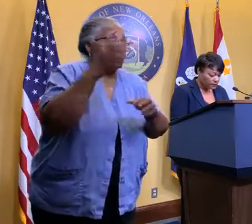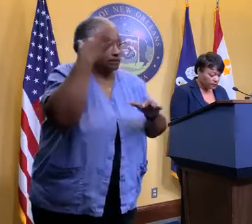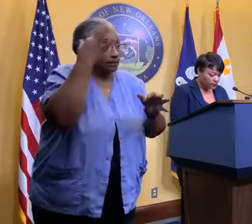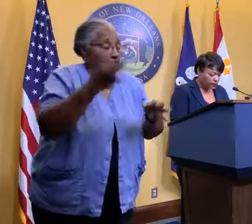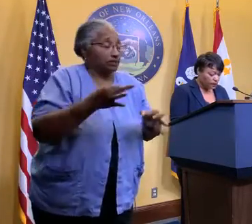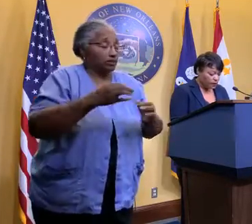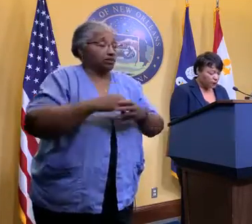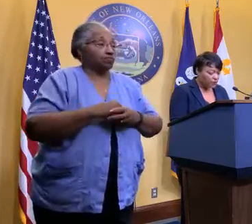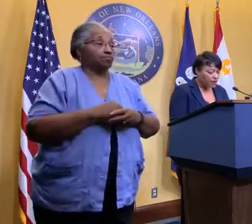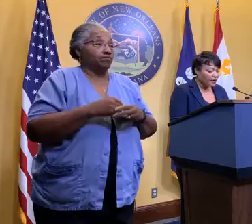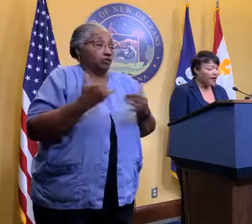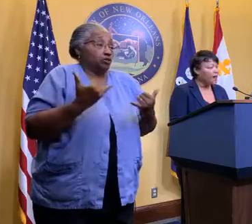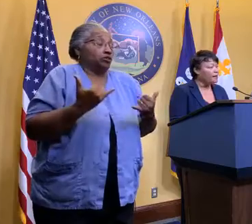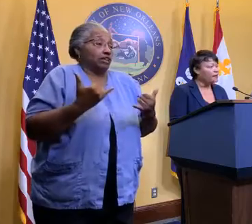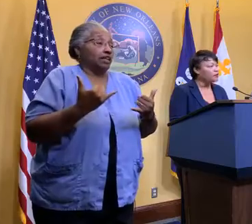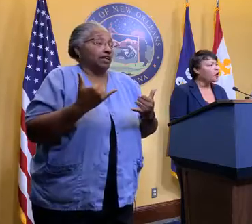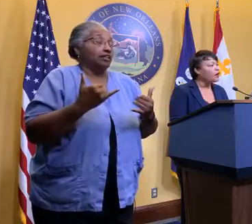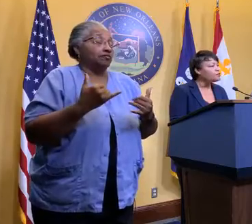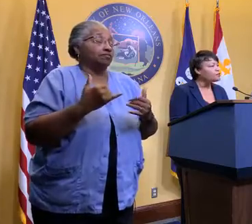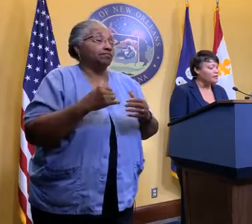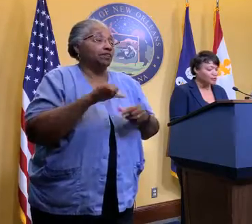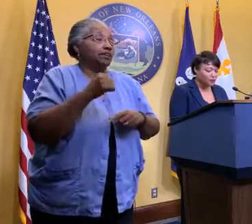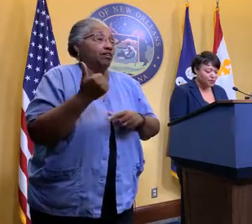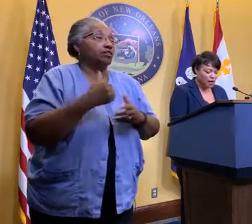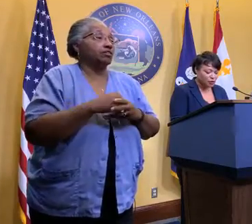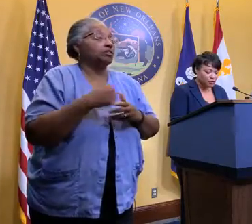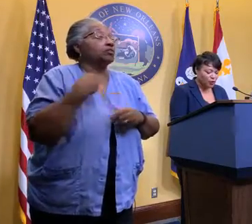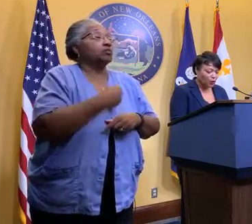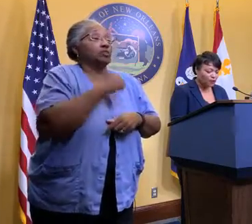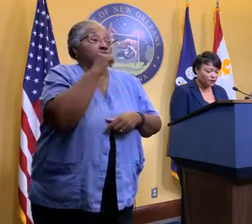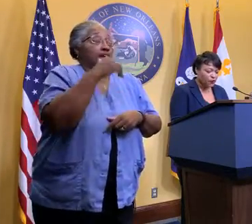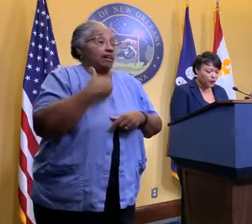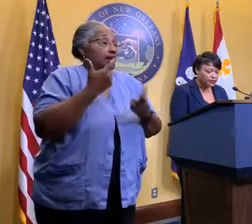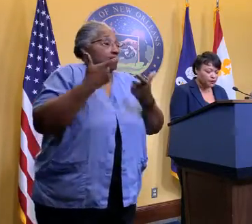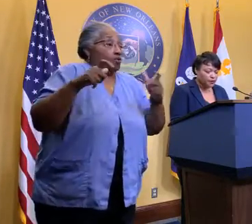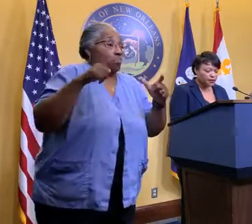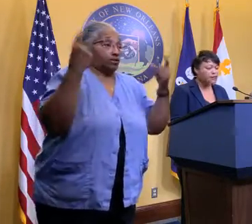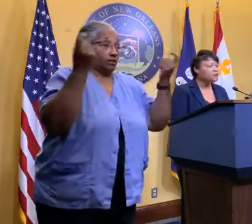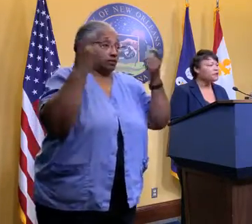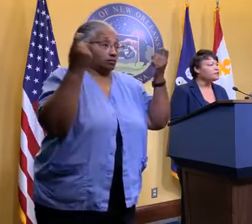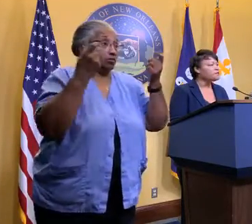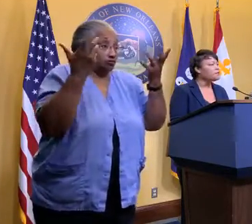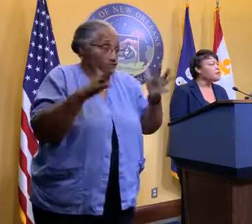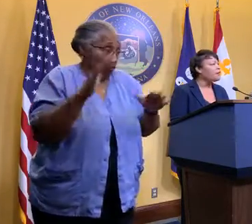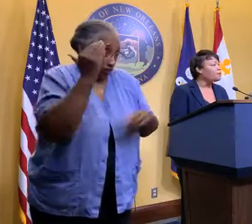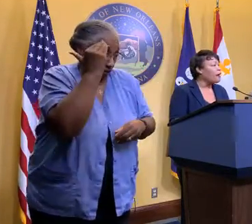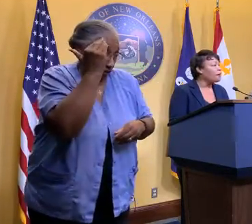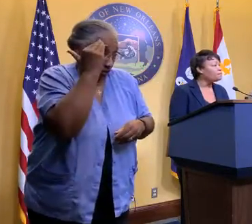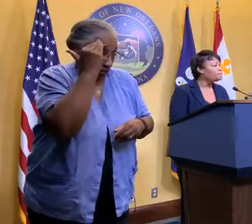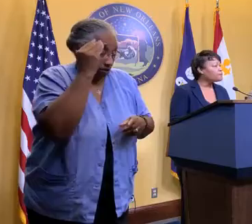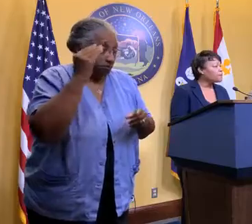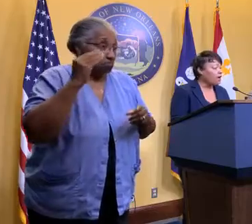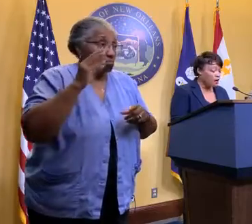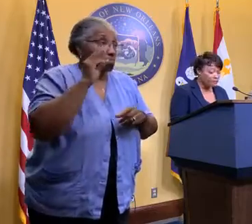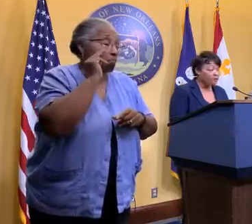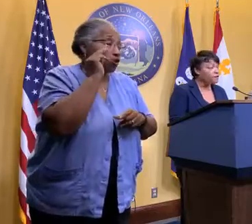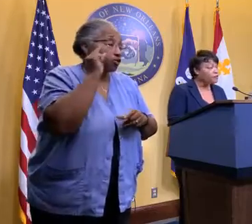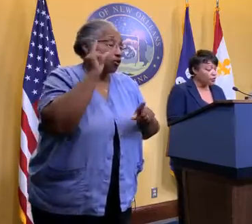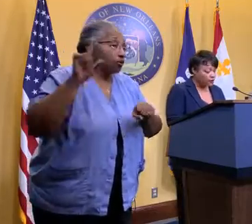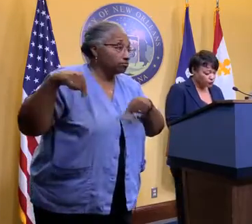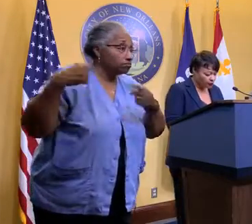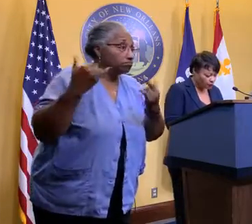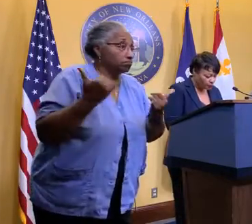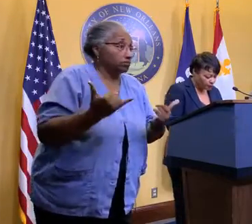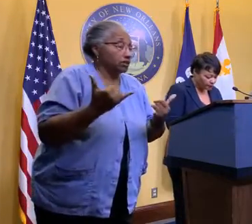of them. We have not had any large festivals, as you know, and of course, this has been since Mardi Gras